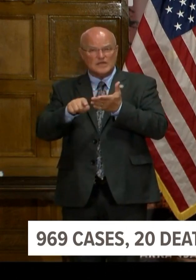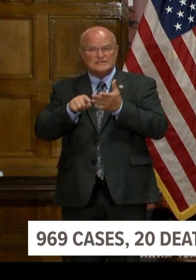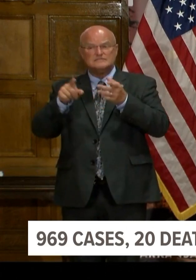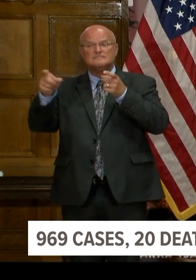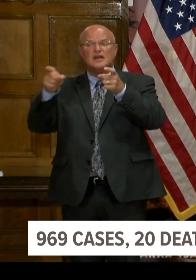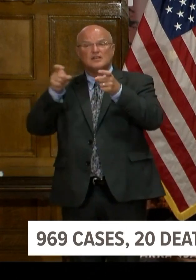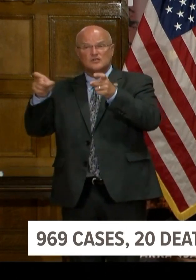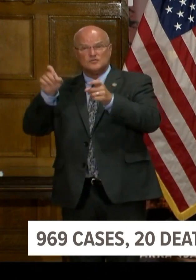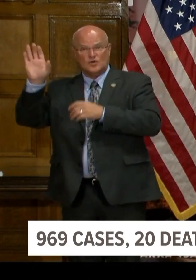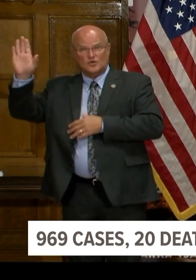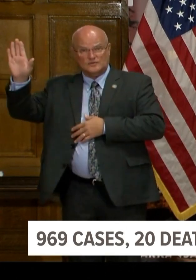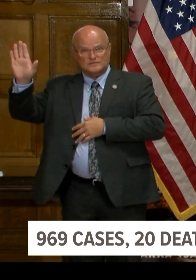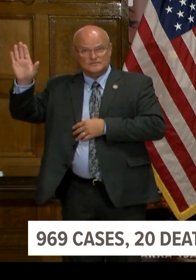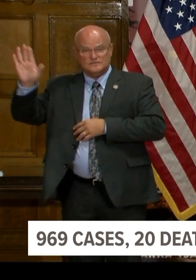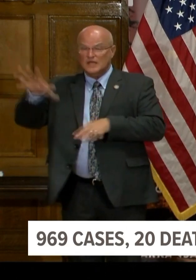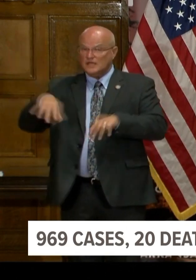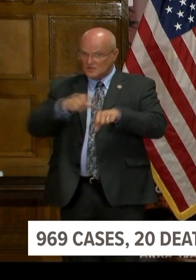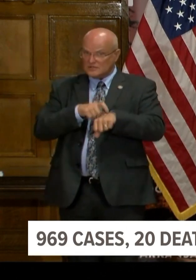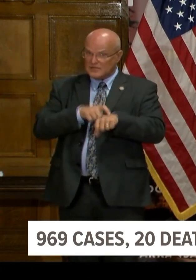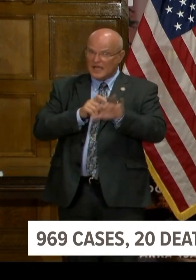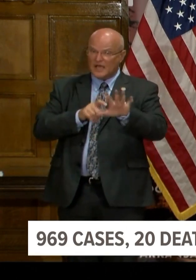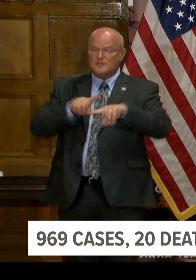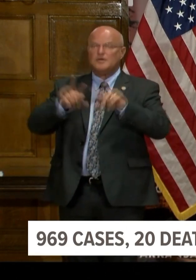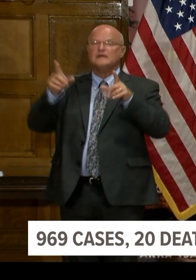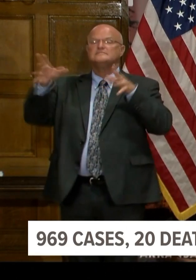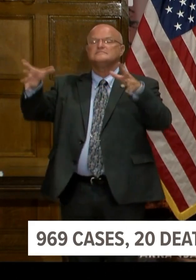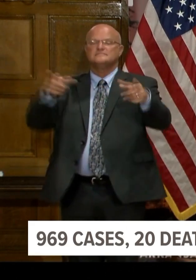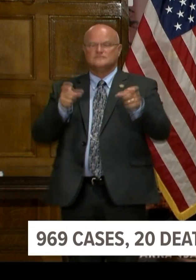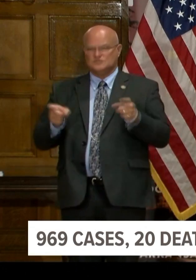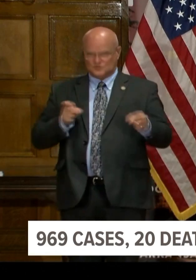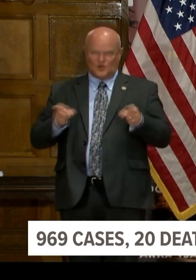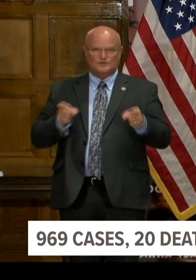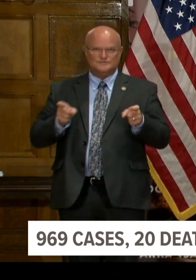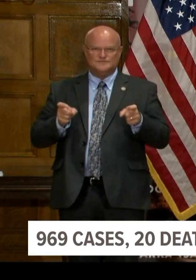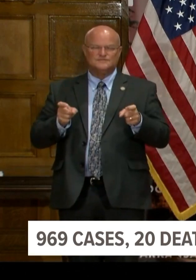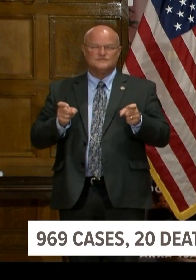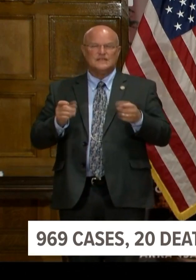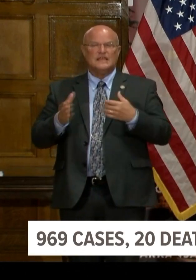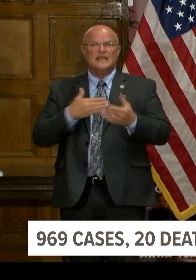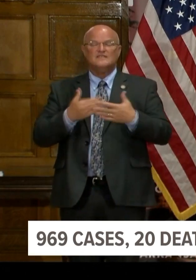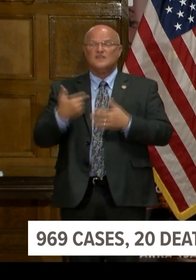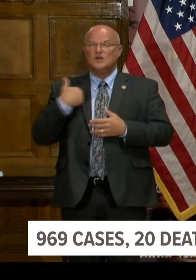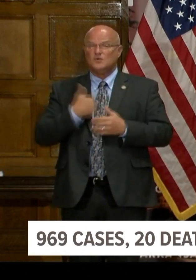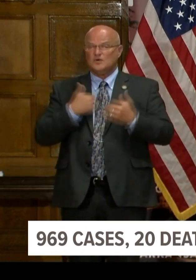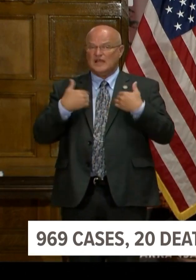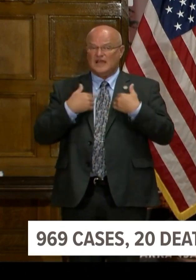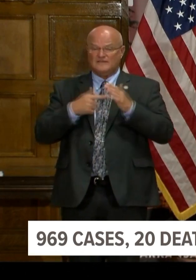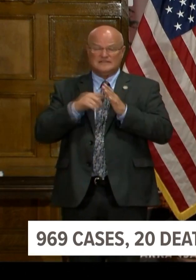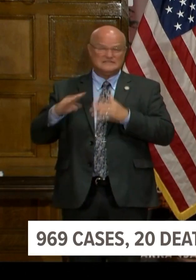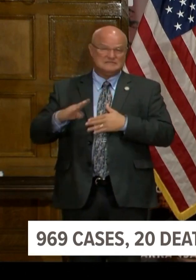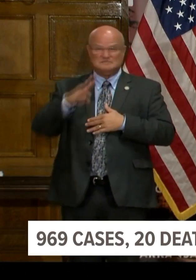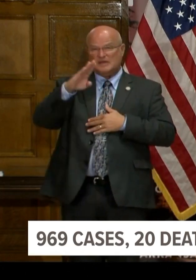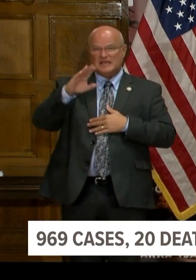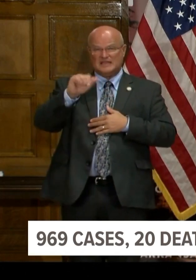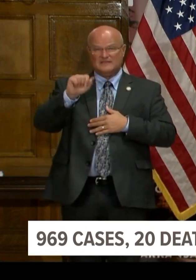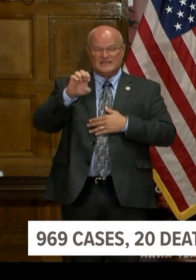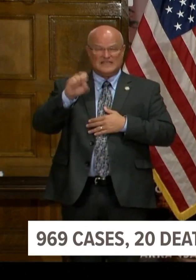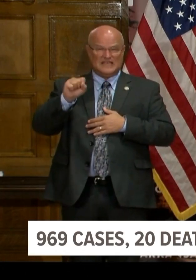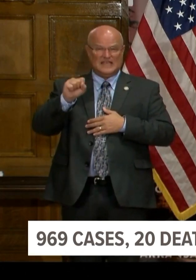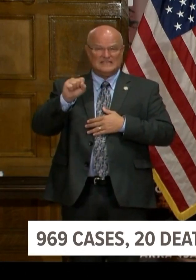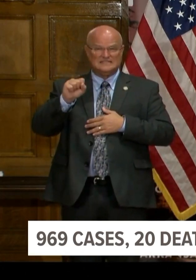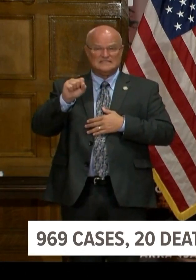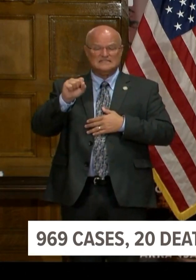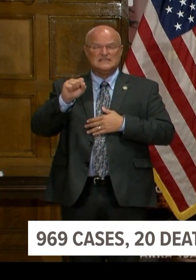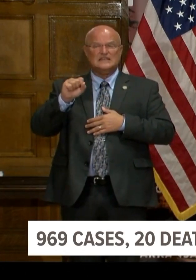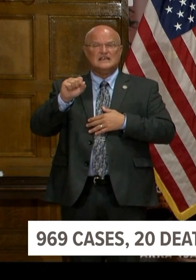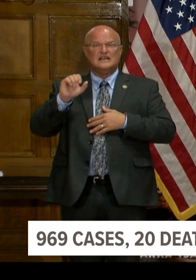control. It took us a while, but we got that under control. So, you know, even though we're having this spike of cases, the